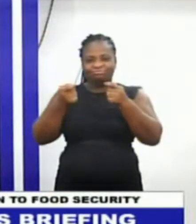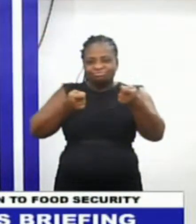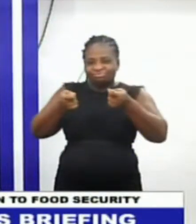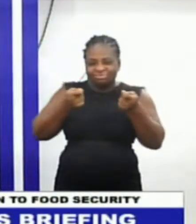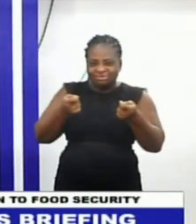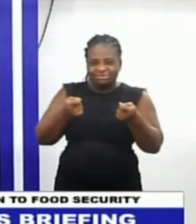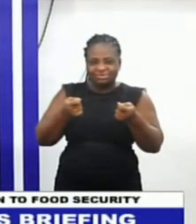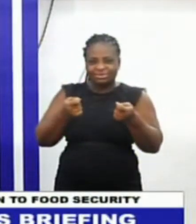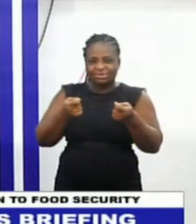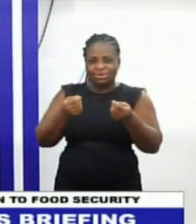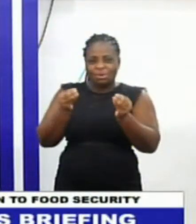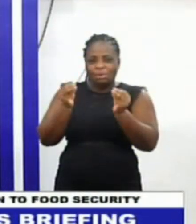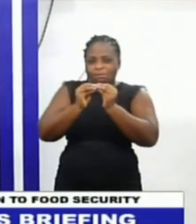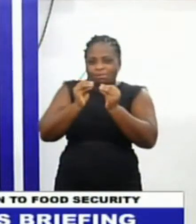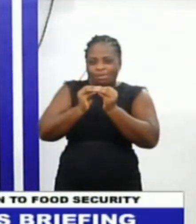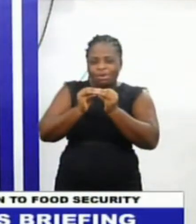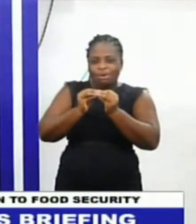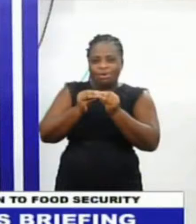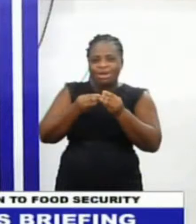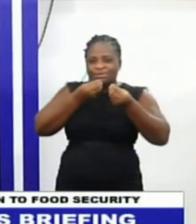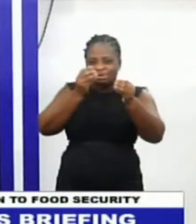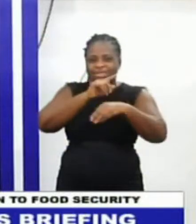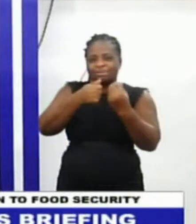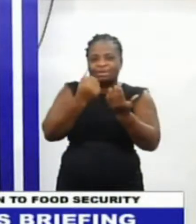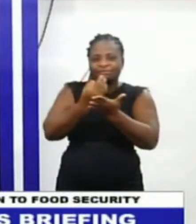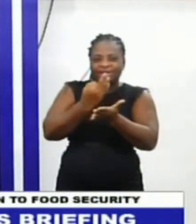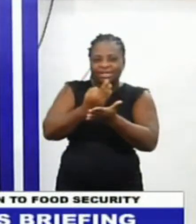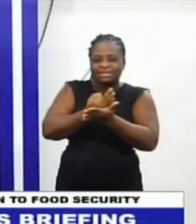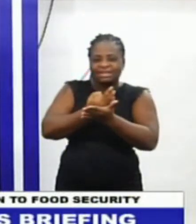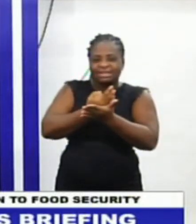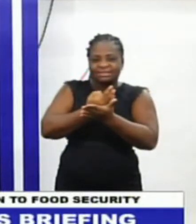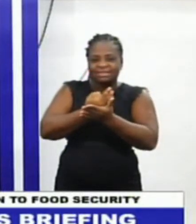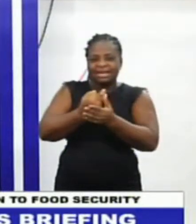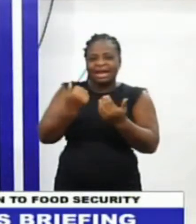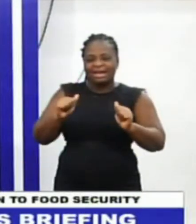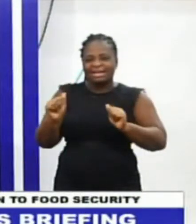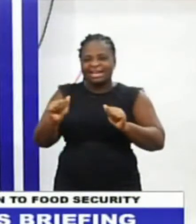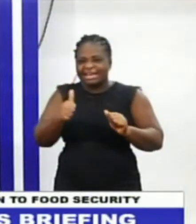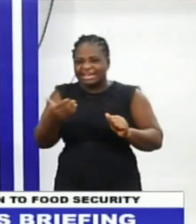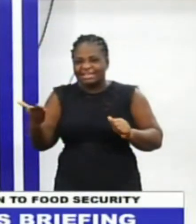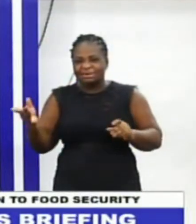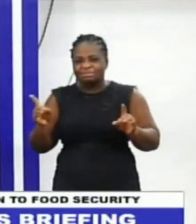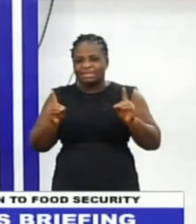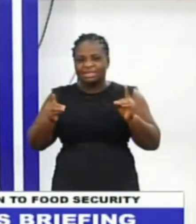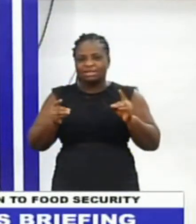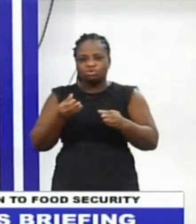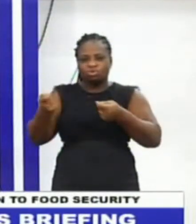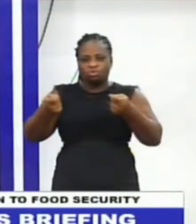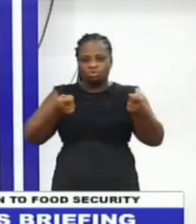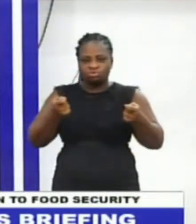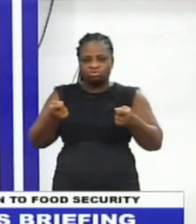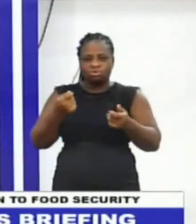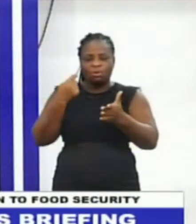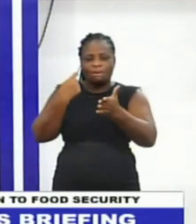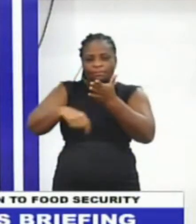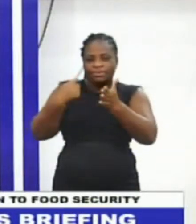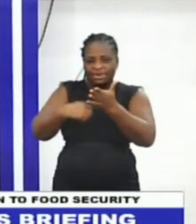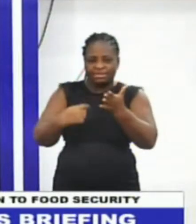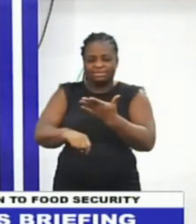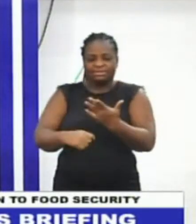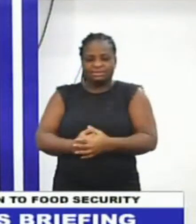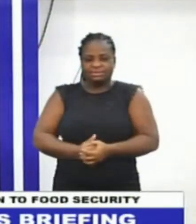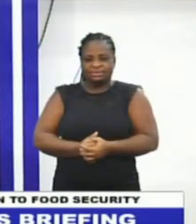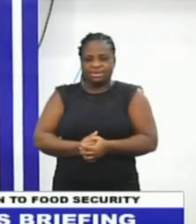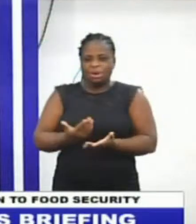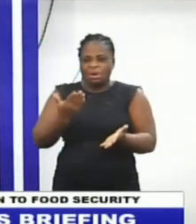package by finance and how it affects the food sector? And can anything be done to control prices, even as some persons seek to deliberately